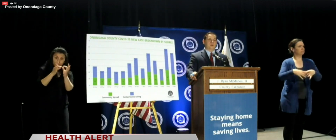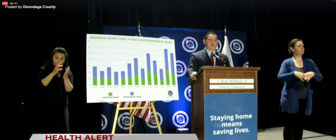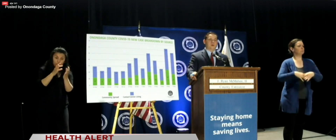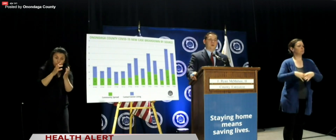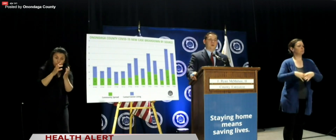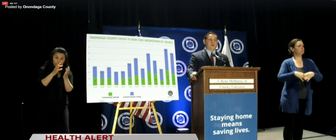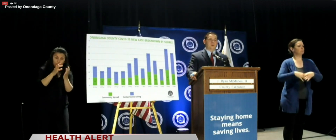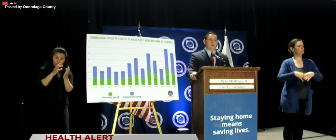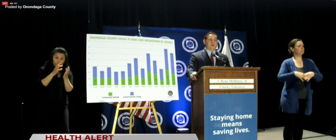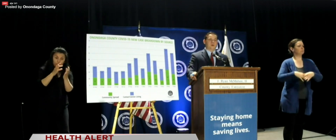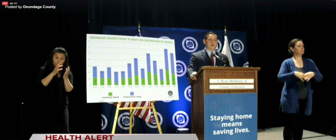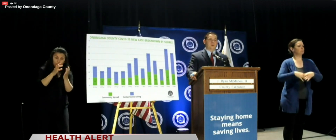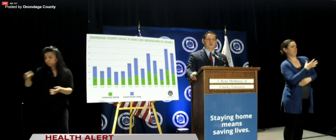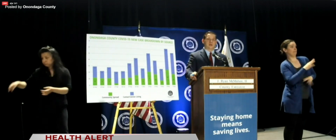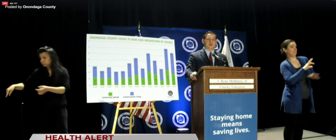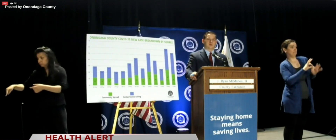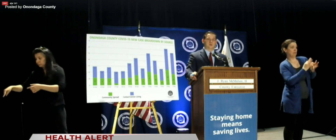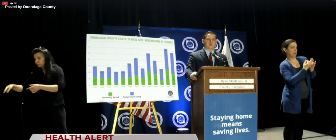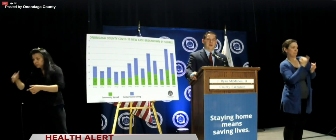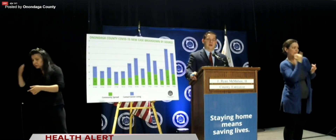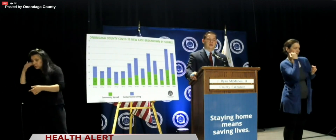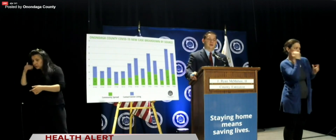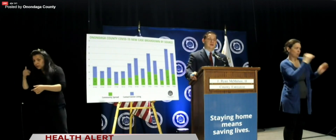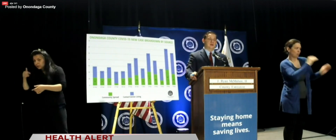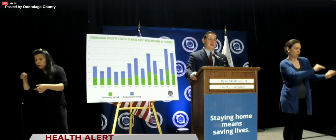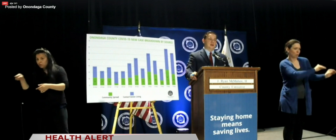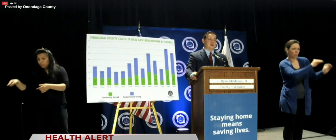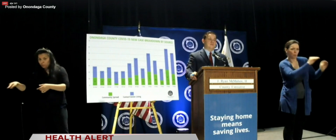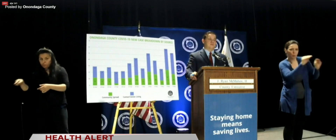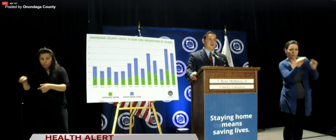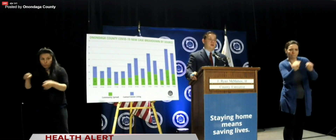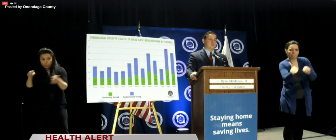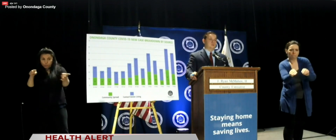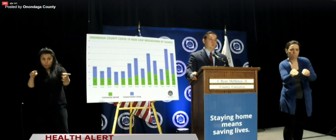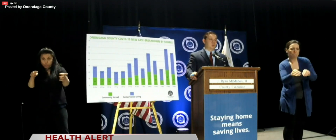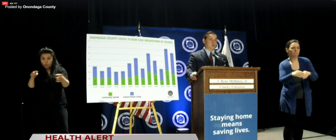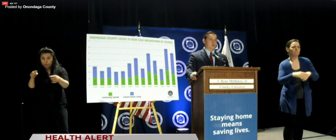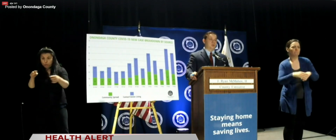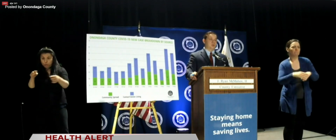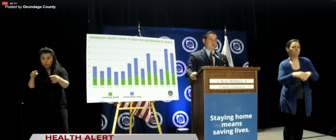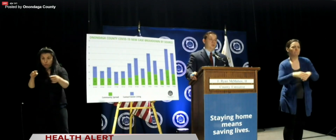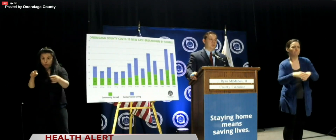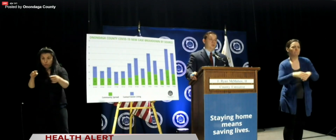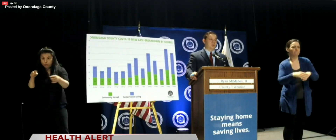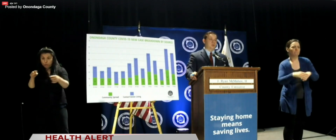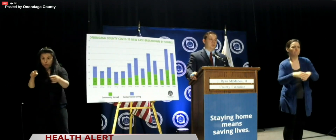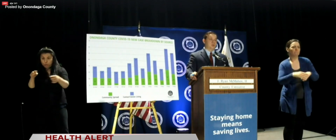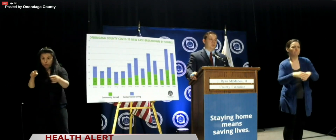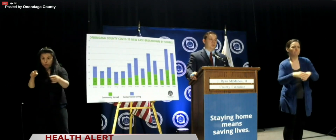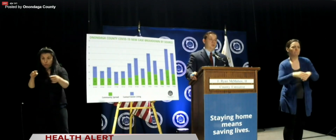home partners now to do that, and I felt really good about